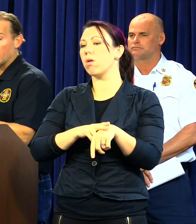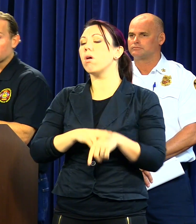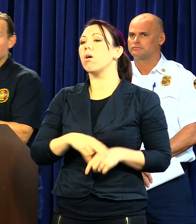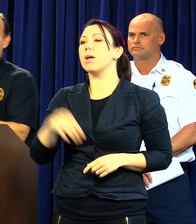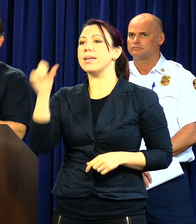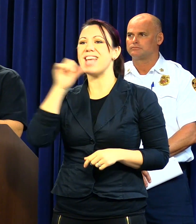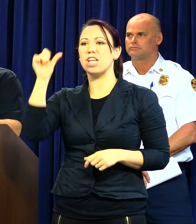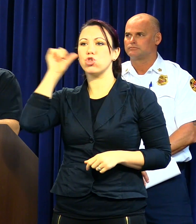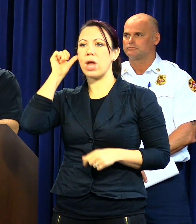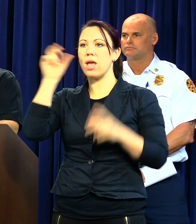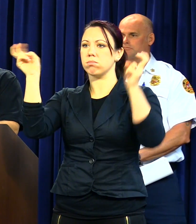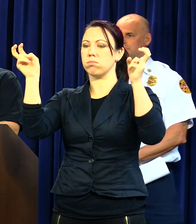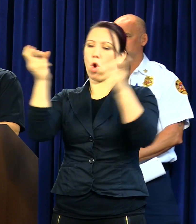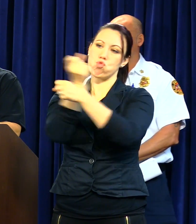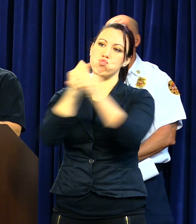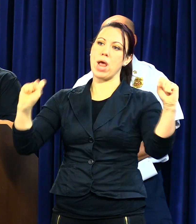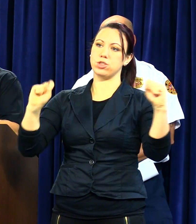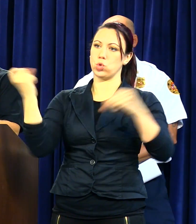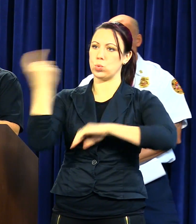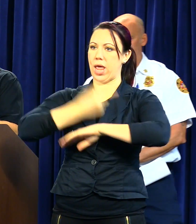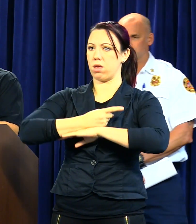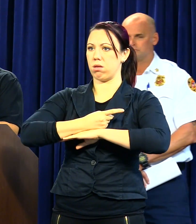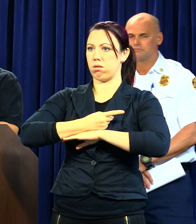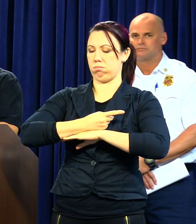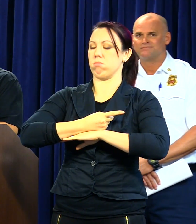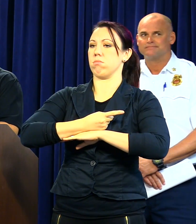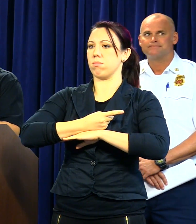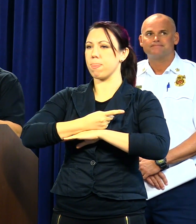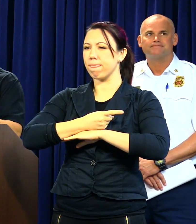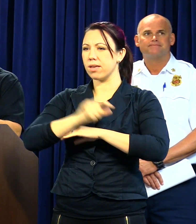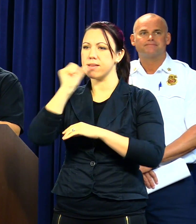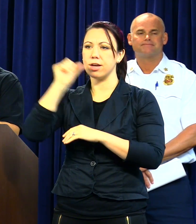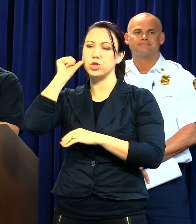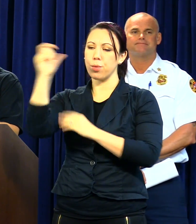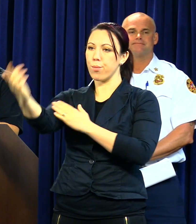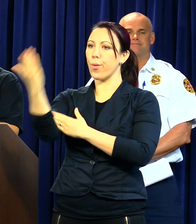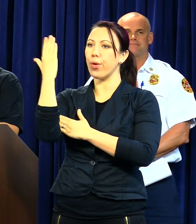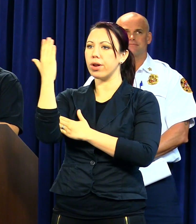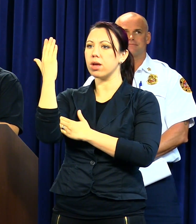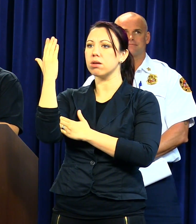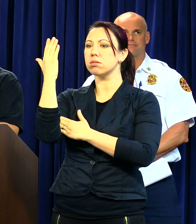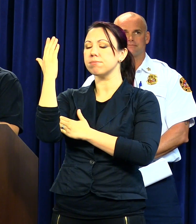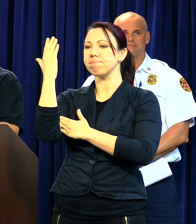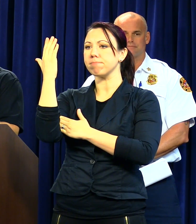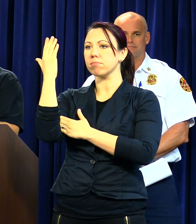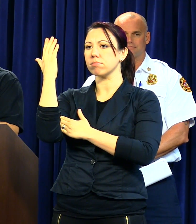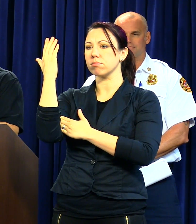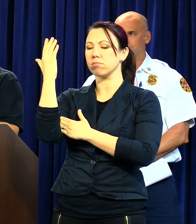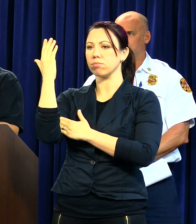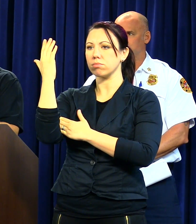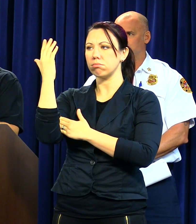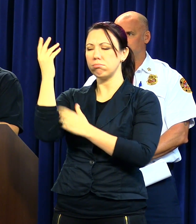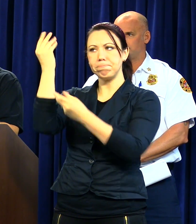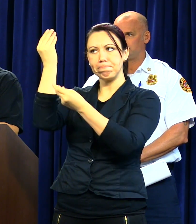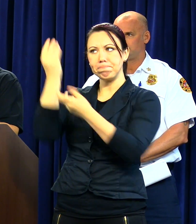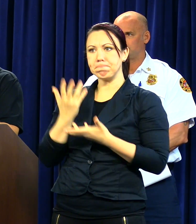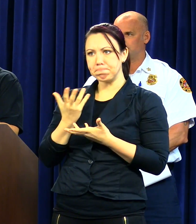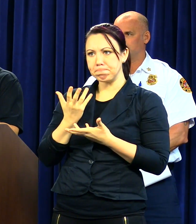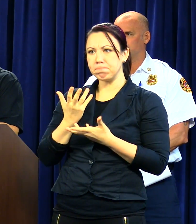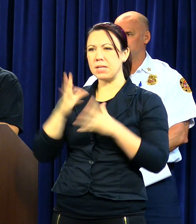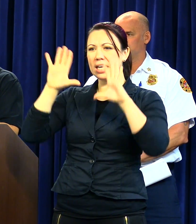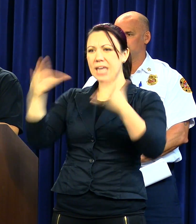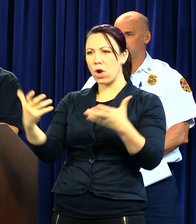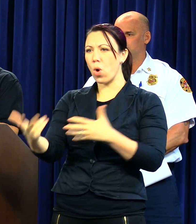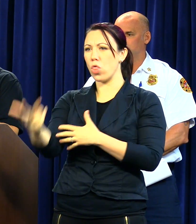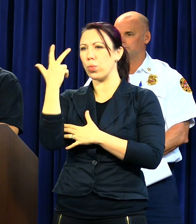Yesterday was rescue day. When we started our morning, we had information that we had Category